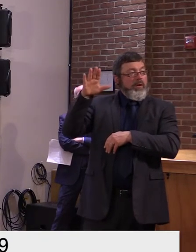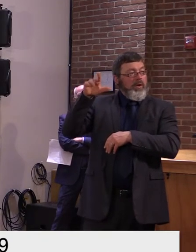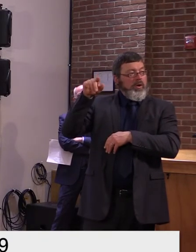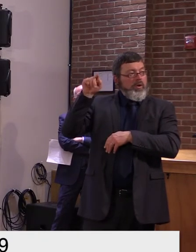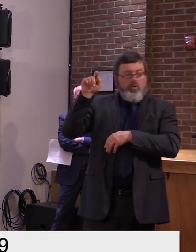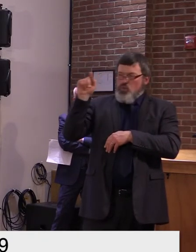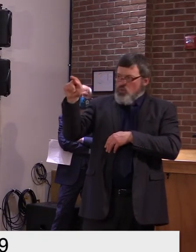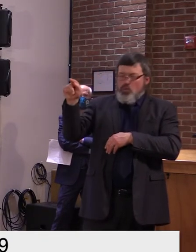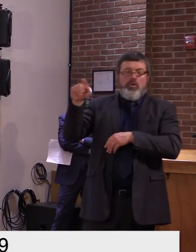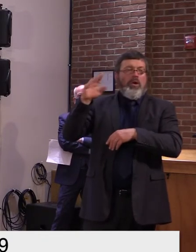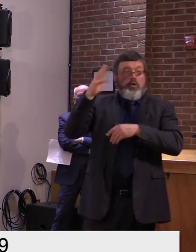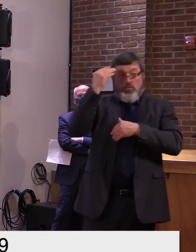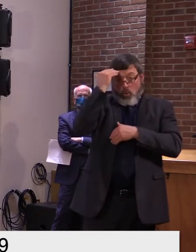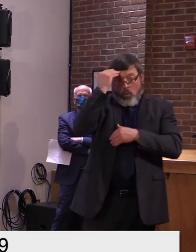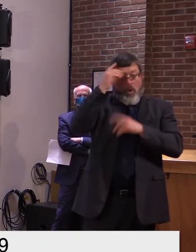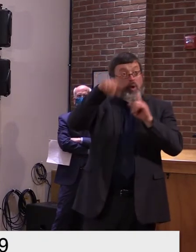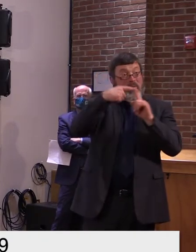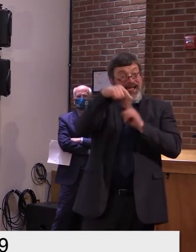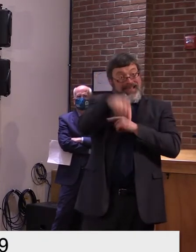believe this week.